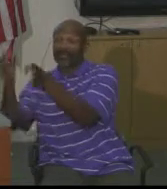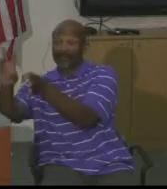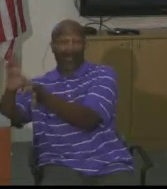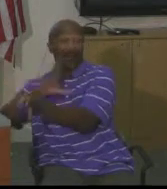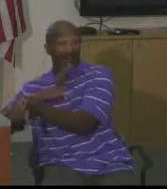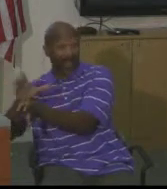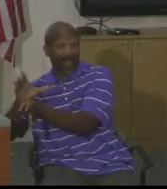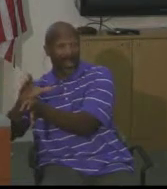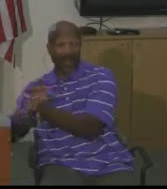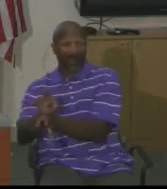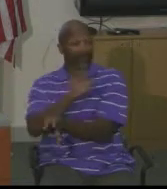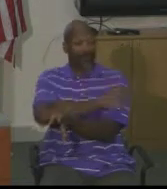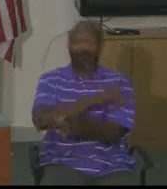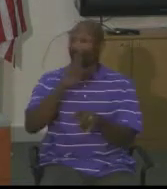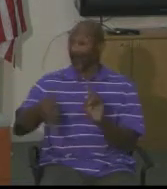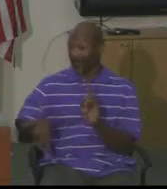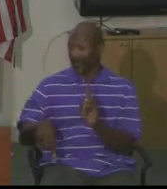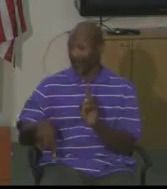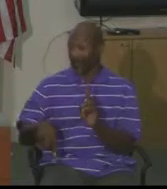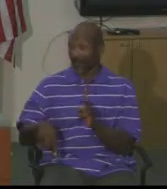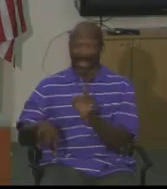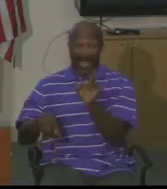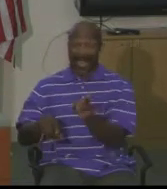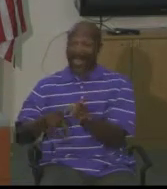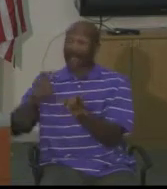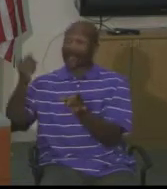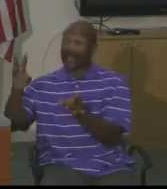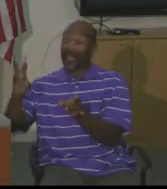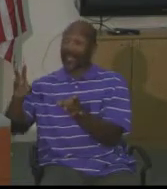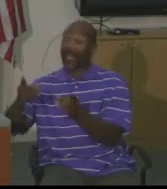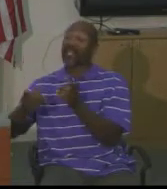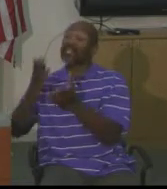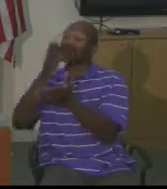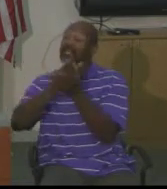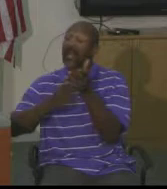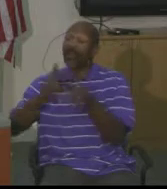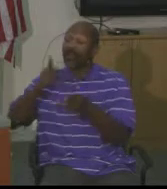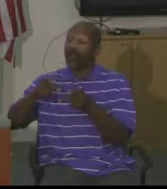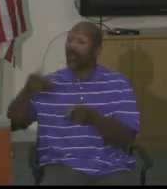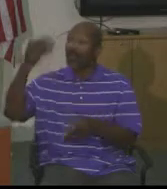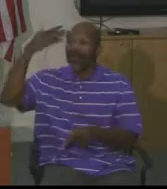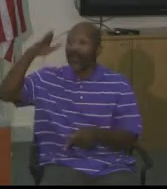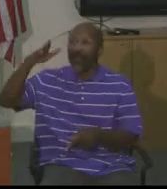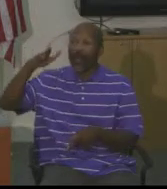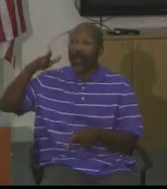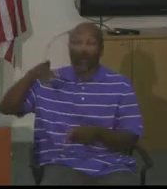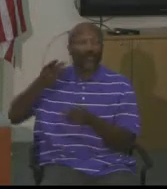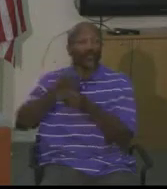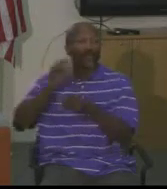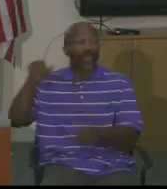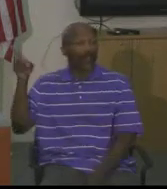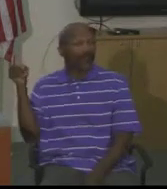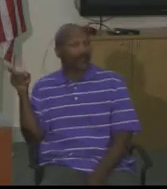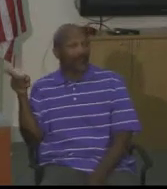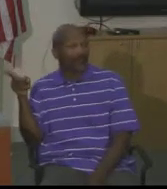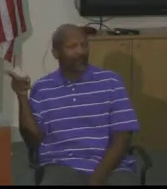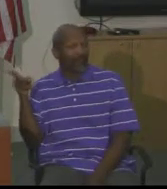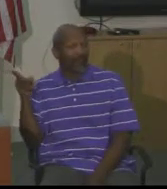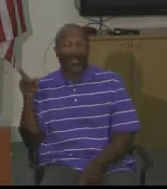lot of times this 1x slot here, a lot of times people won't even put this 1X slot on the